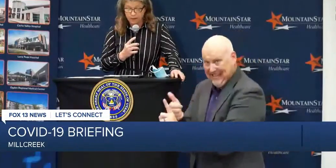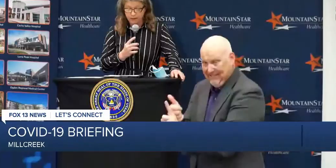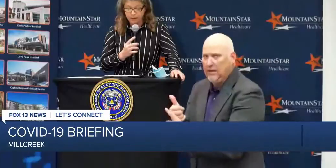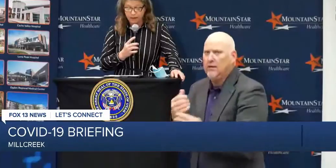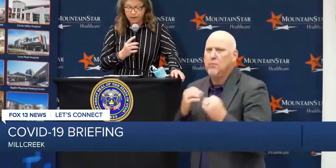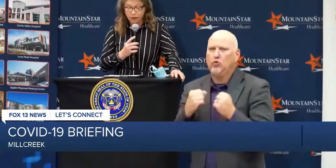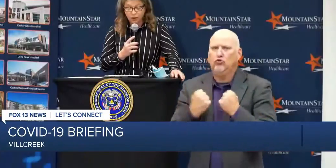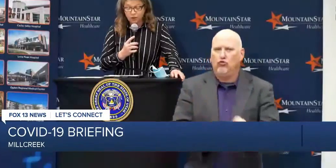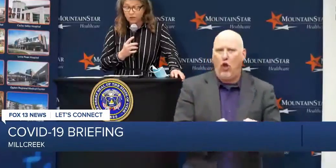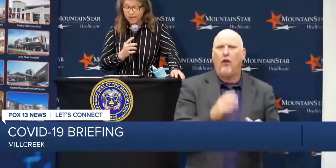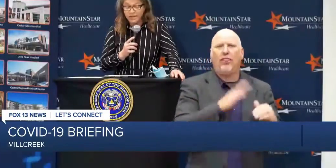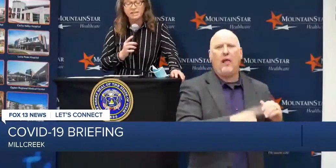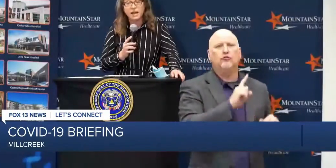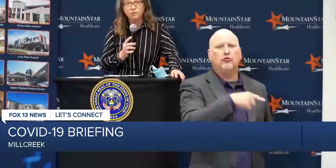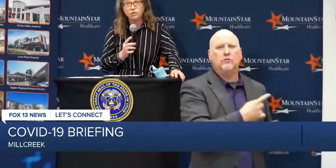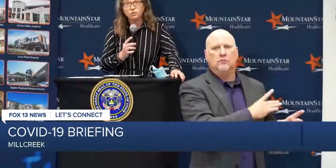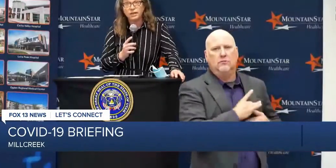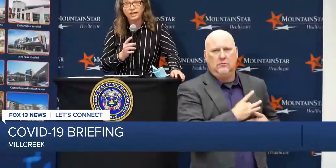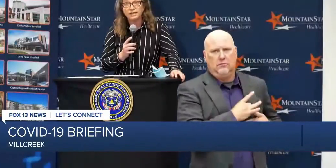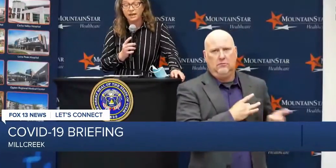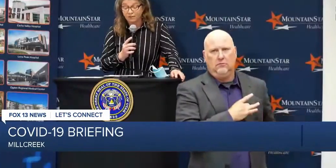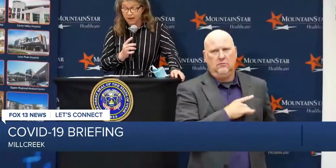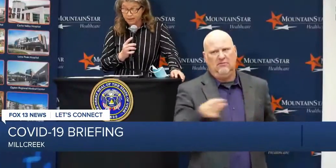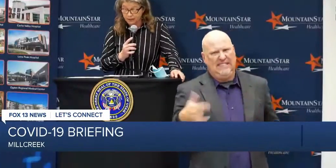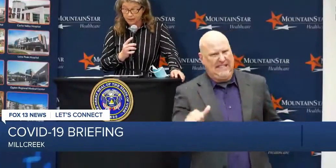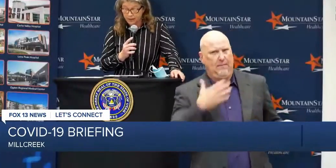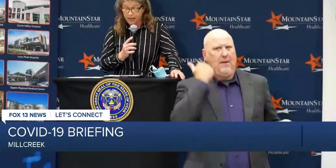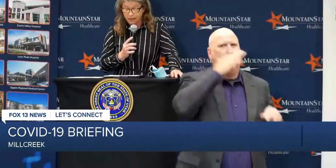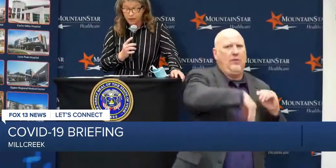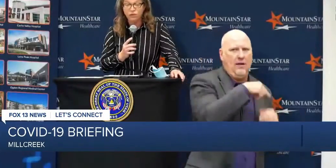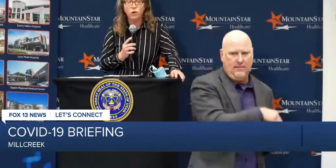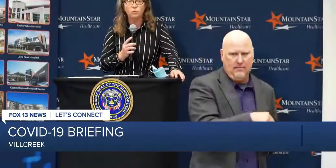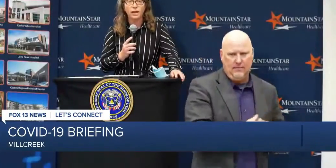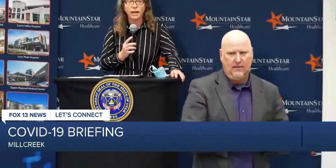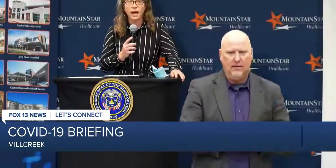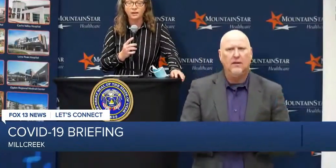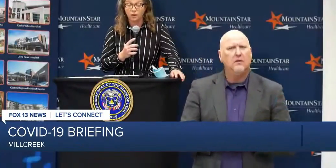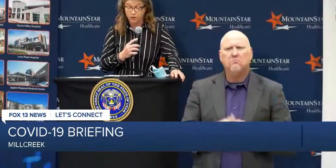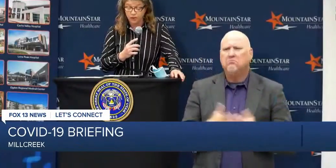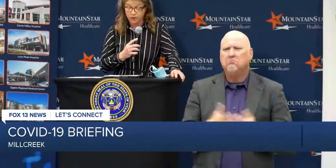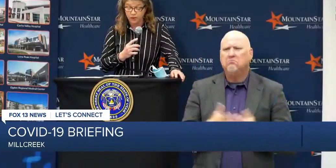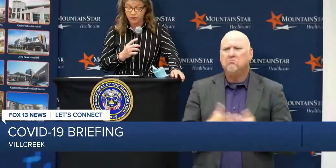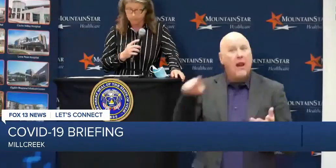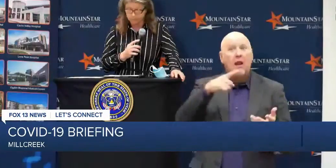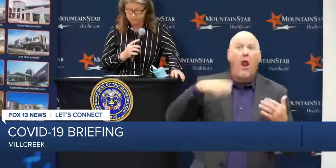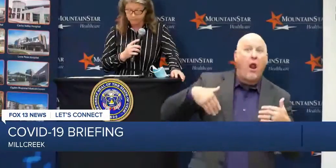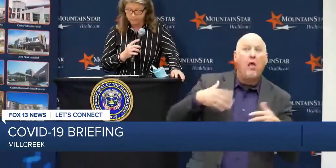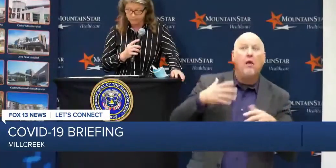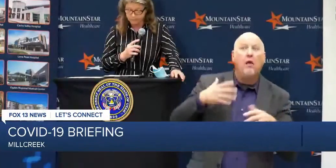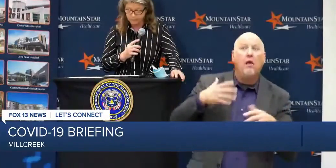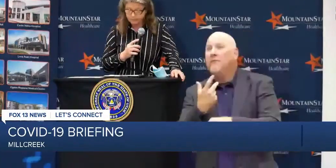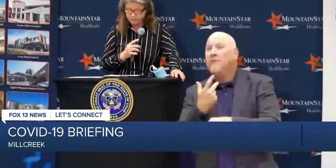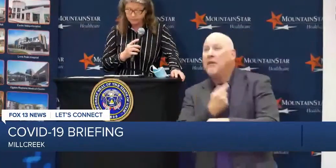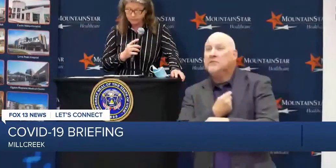die. The good news is it's never too late to get vaccinated, even if you've already had COVID-19.